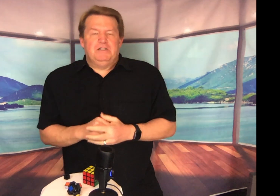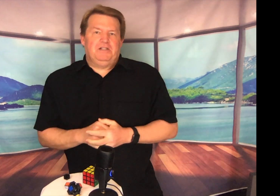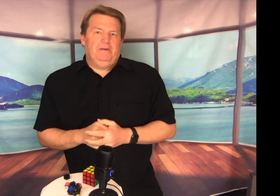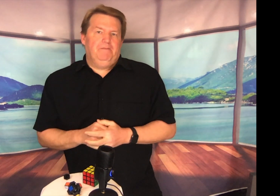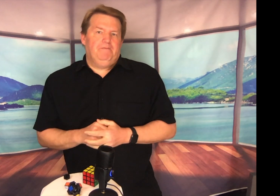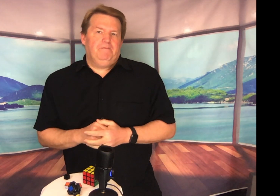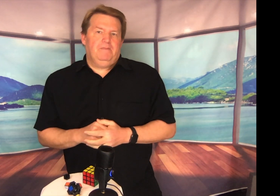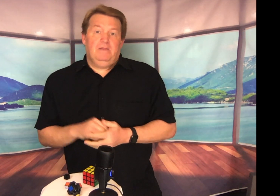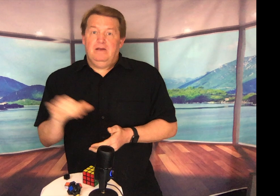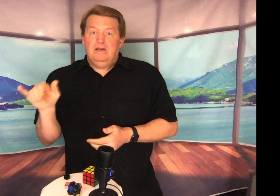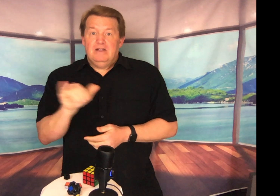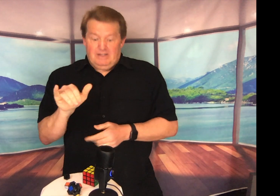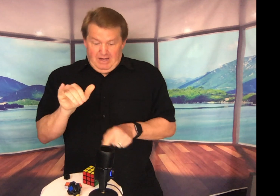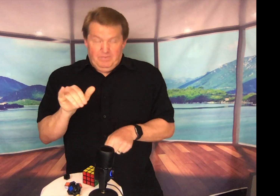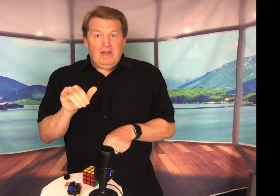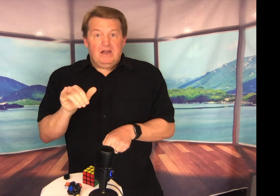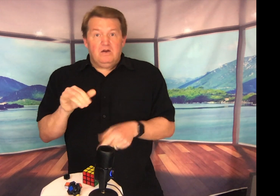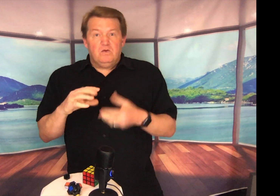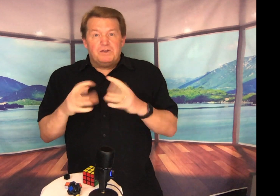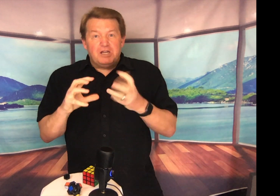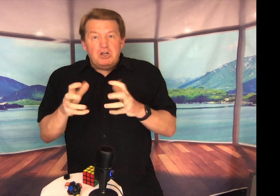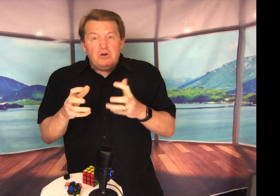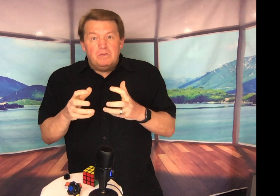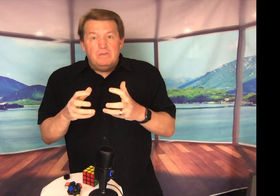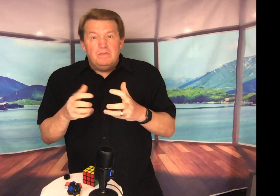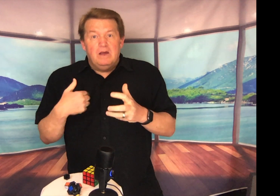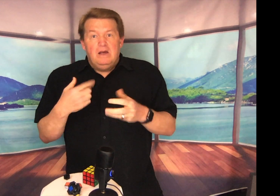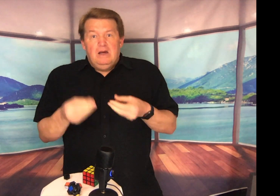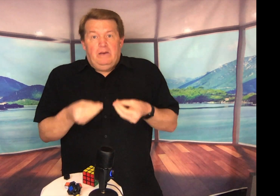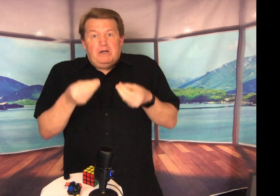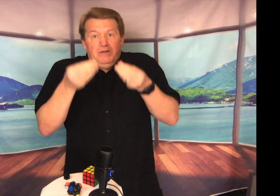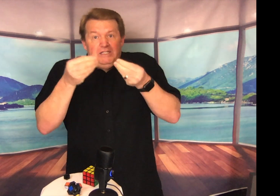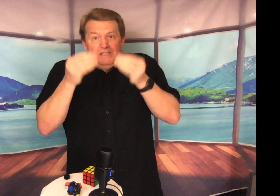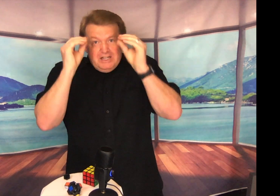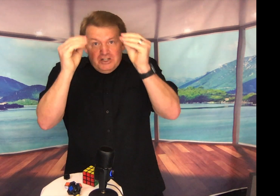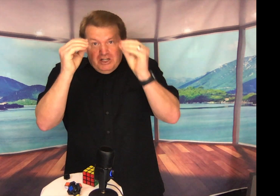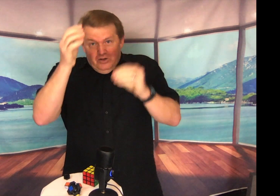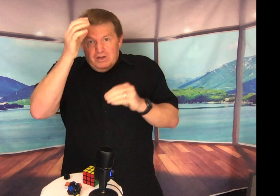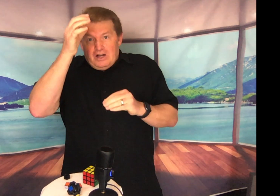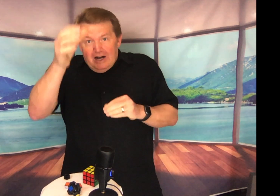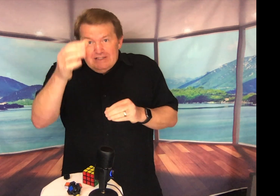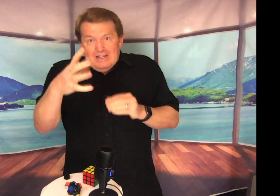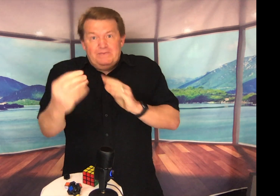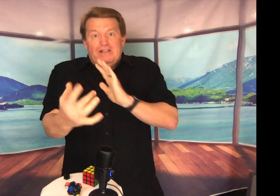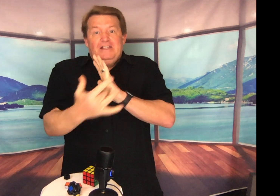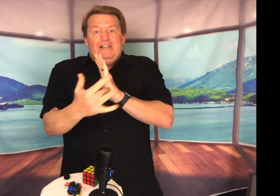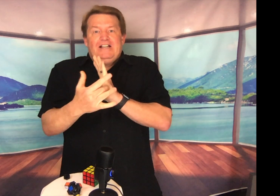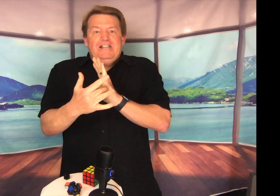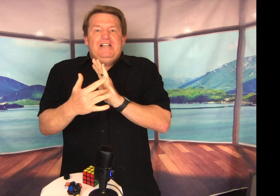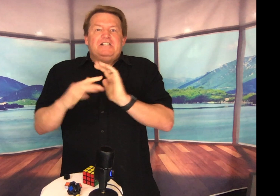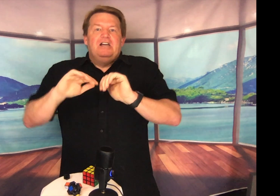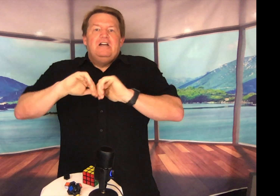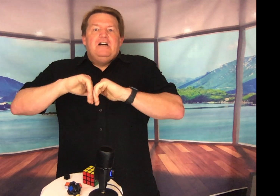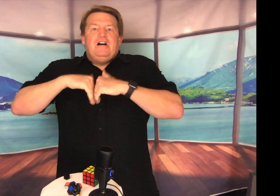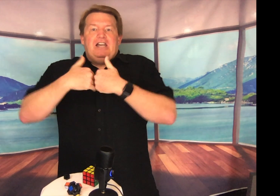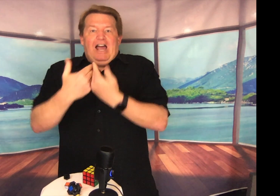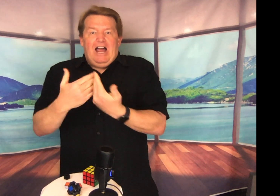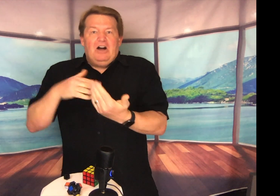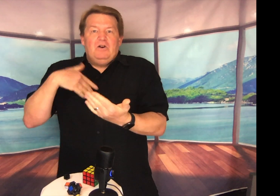them. Same thing with the cube. I'm going to be teaching you the concepts and the techniques on how to